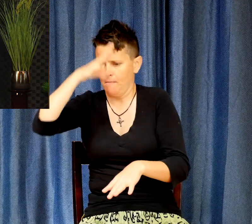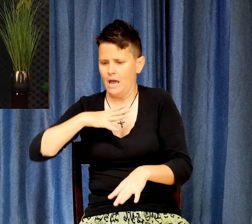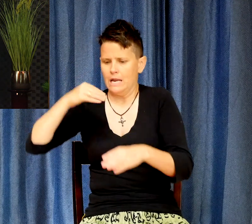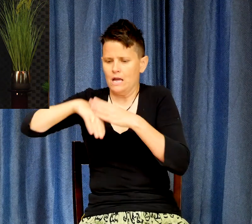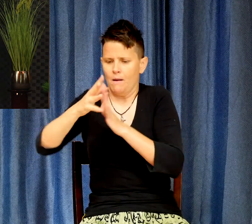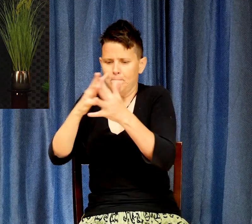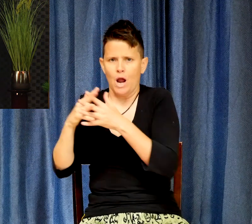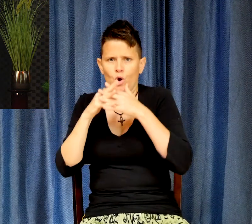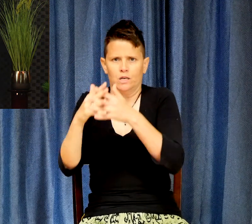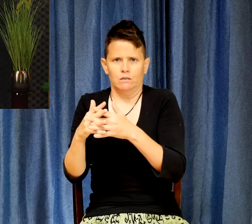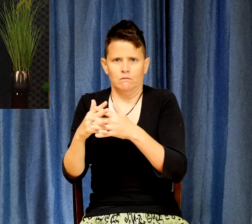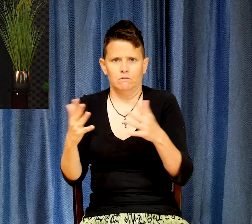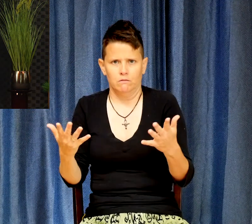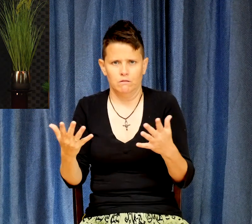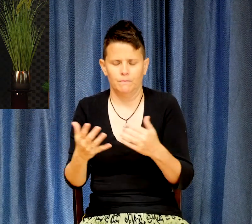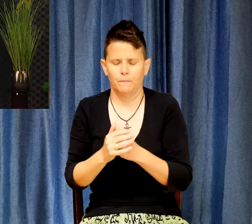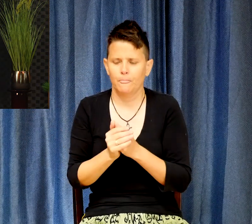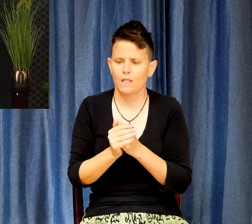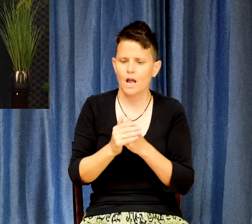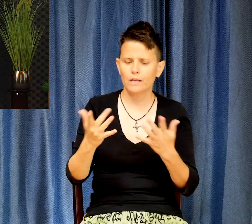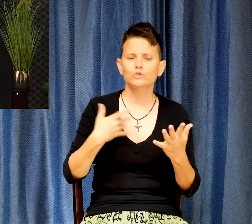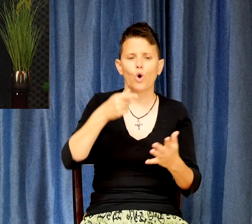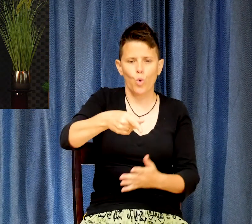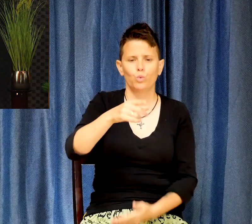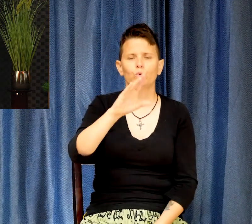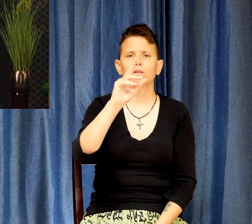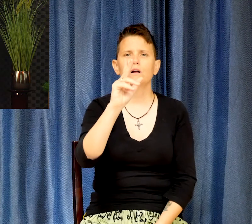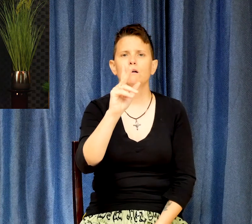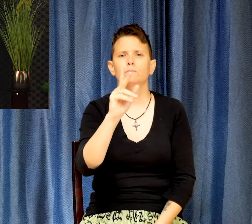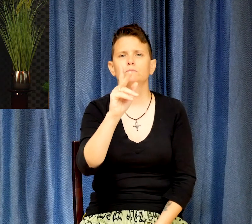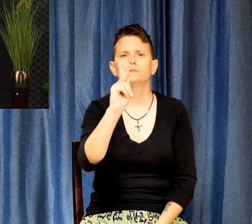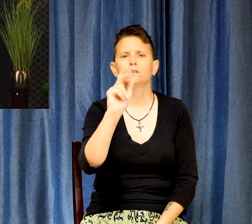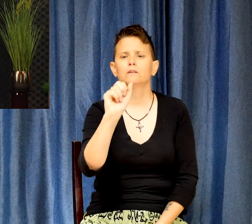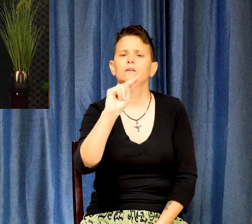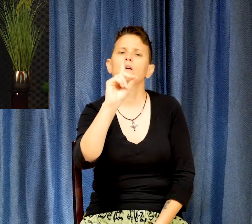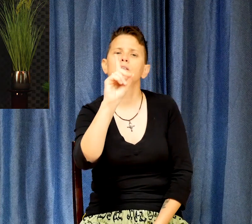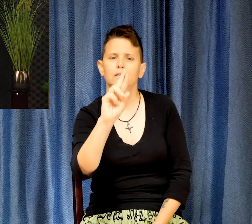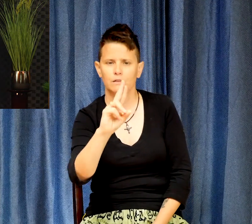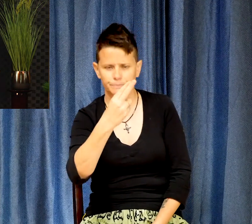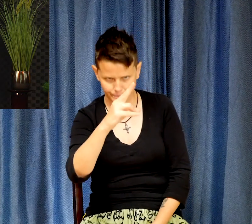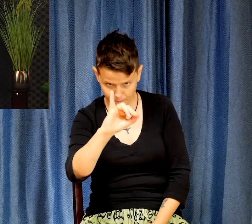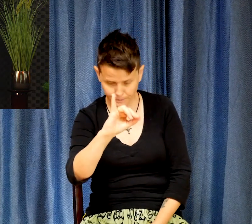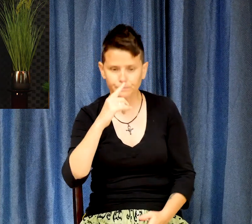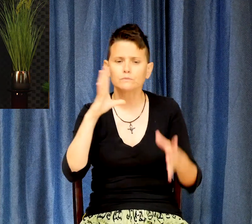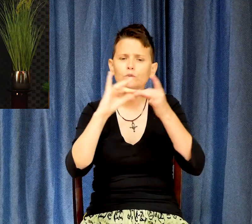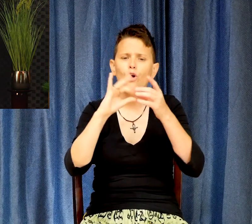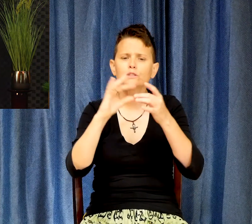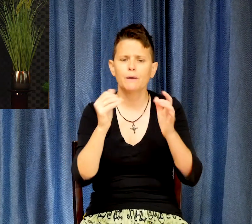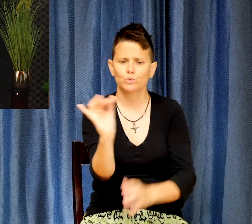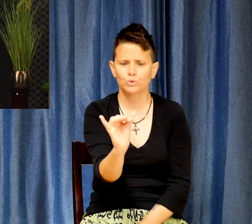the importance of giving ourselves grace because our identities are fluid, right? Much like our spiritual journeys, we're